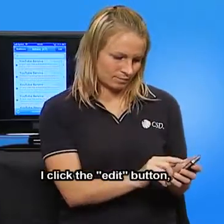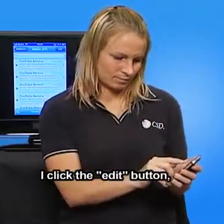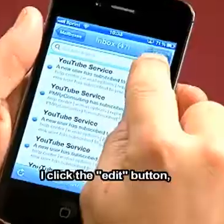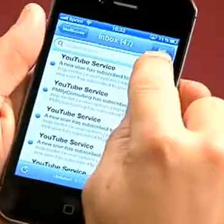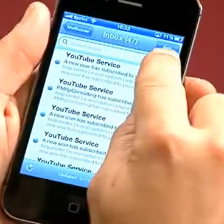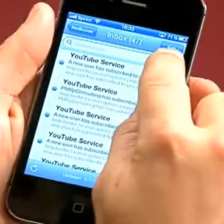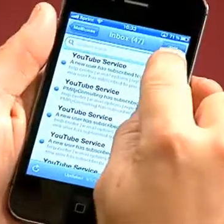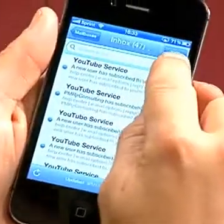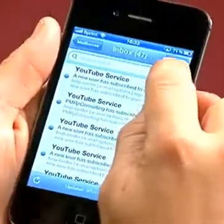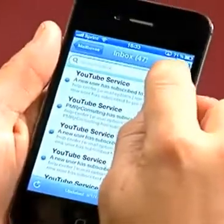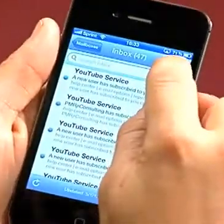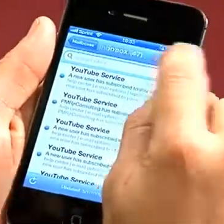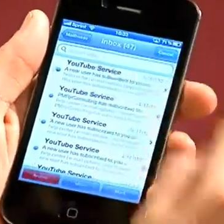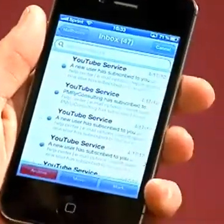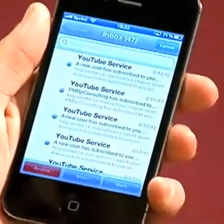button,